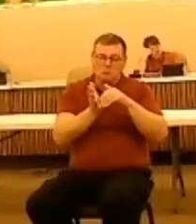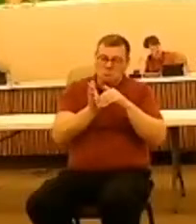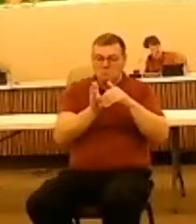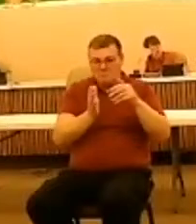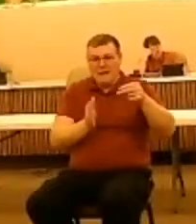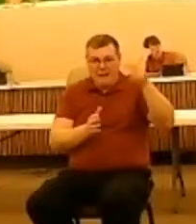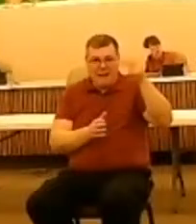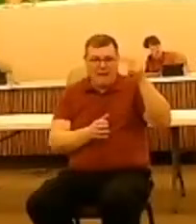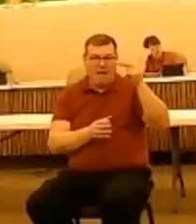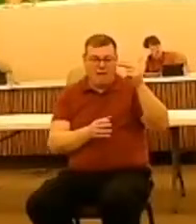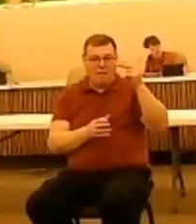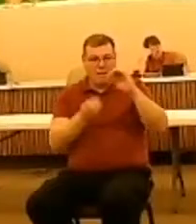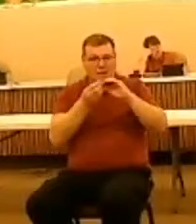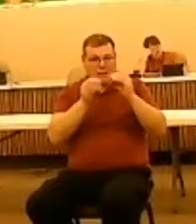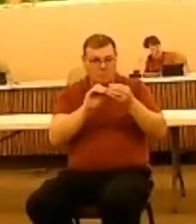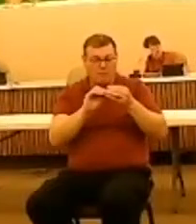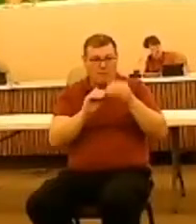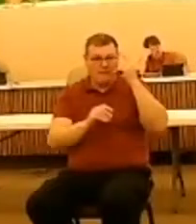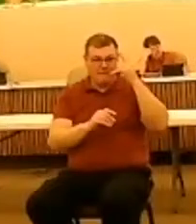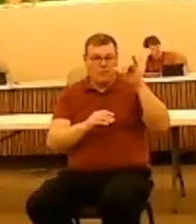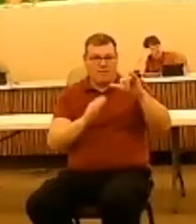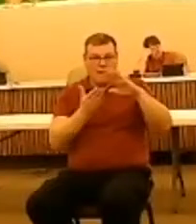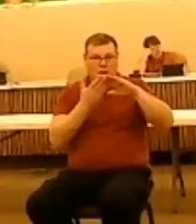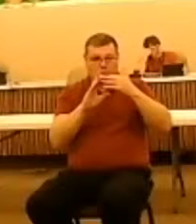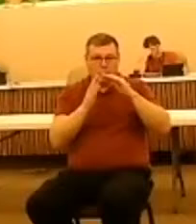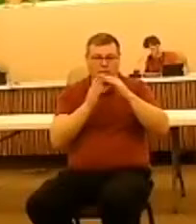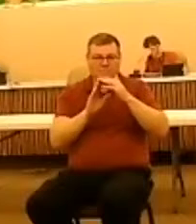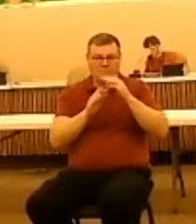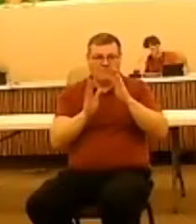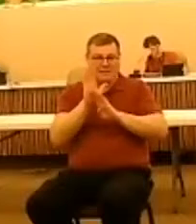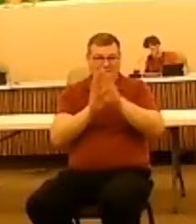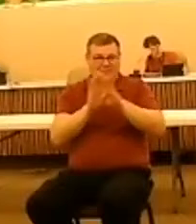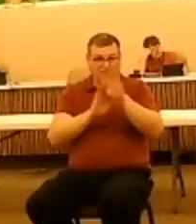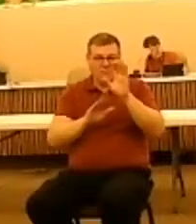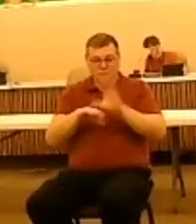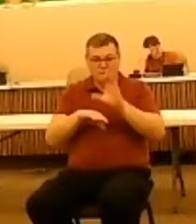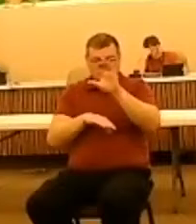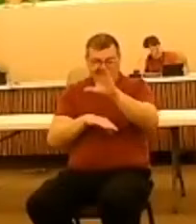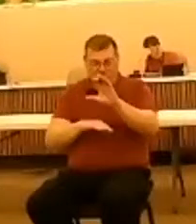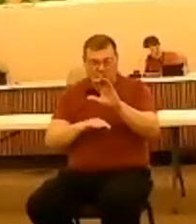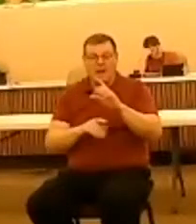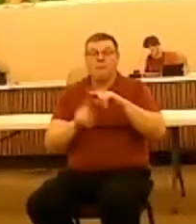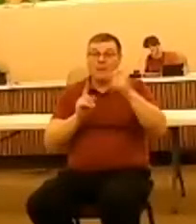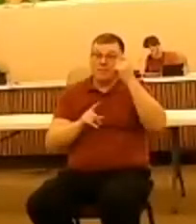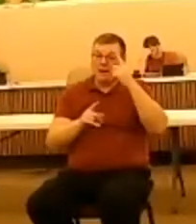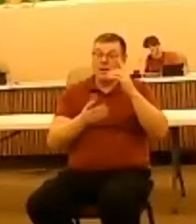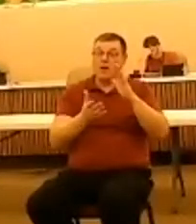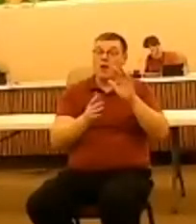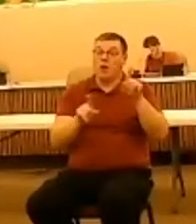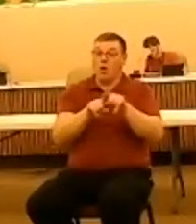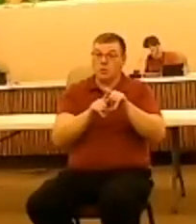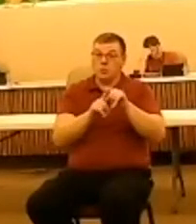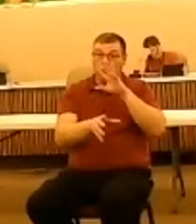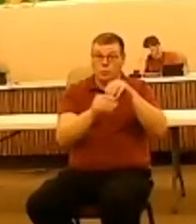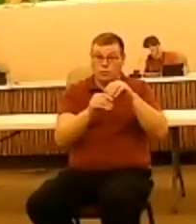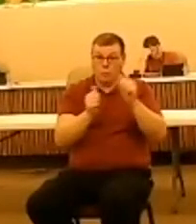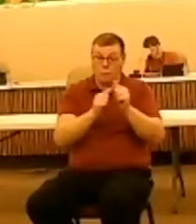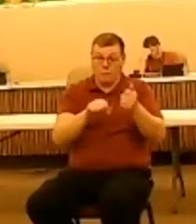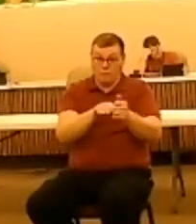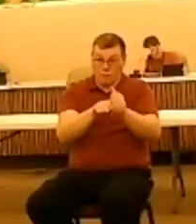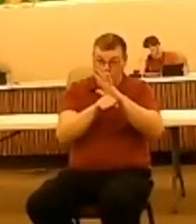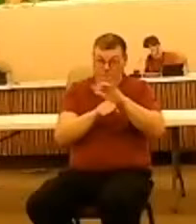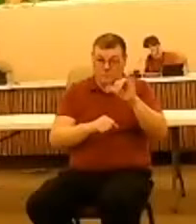for the community development block grants. But a lot of that was due to COVID as well. Outstanding. Great